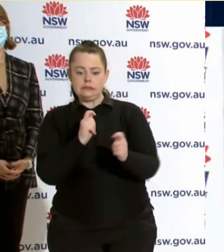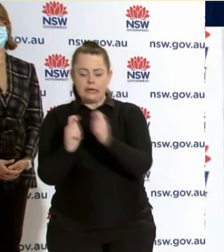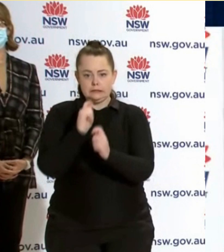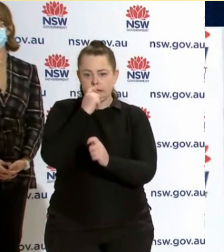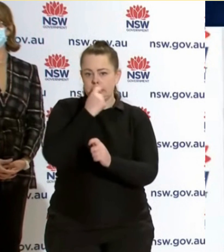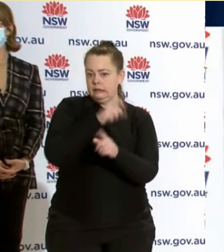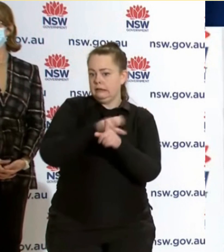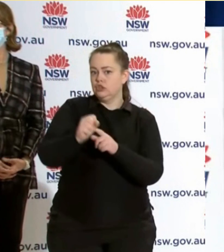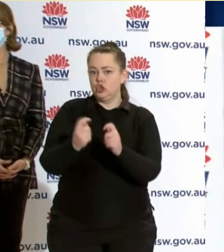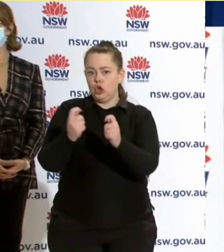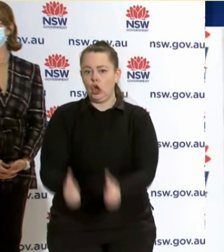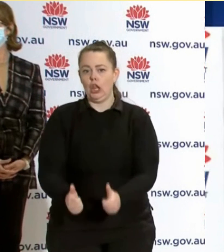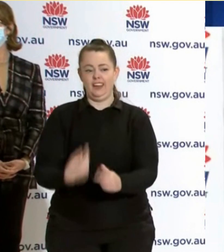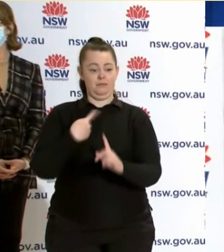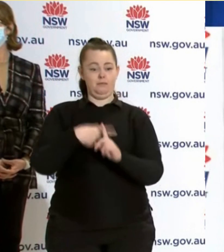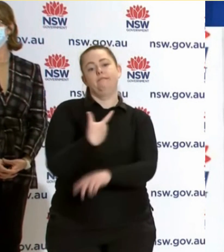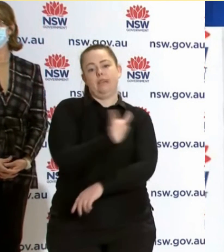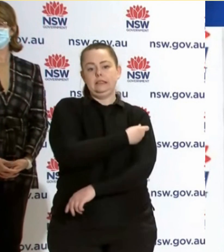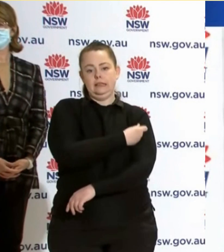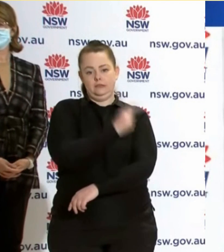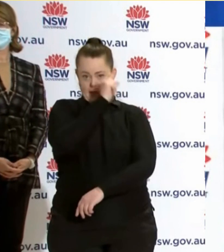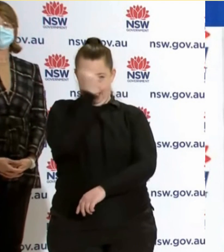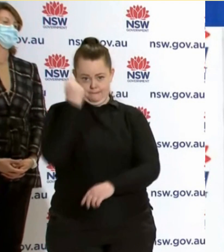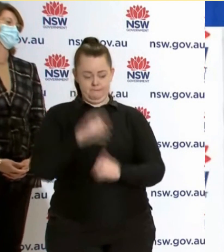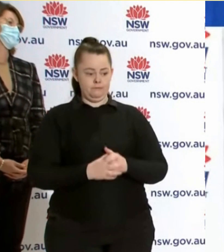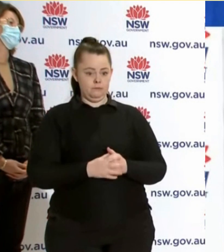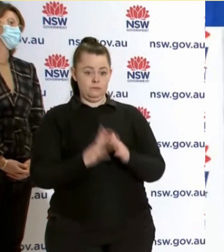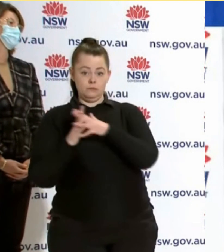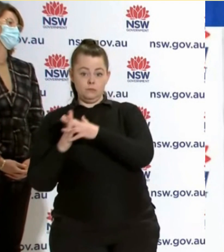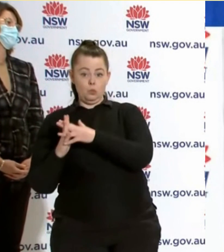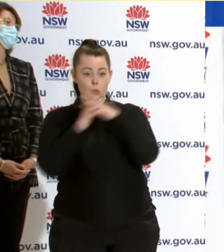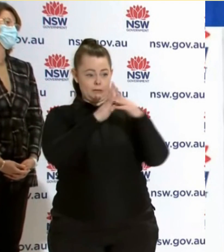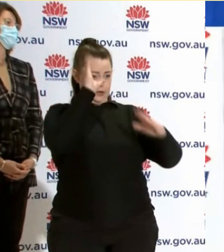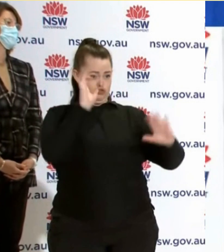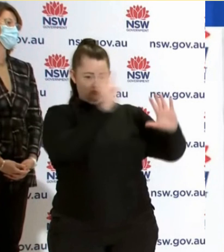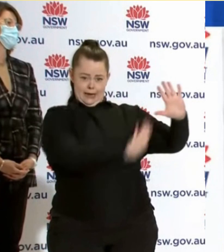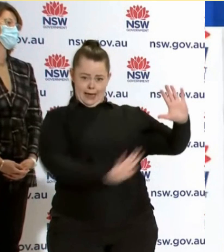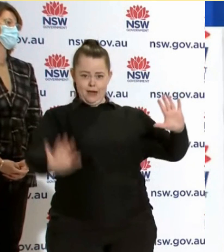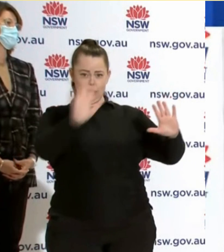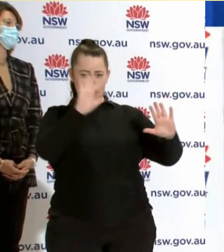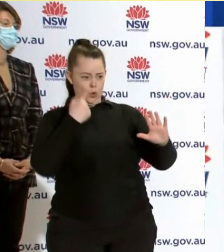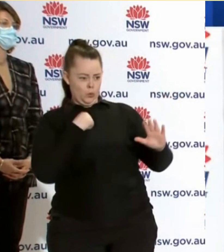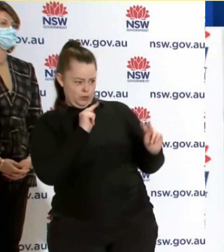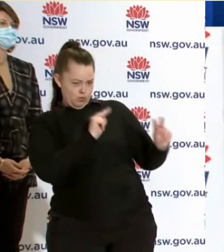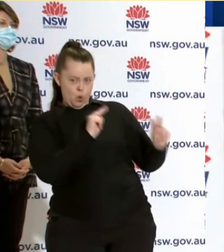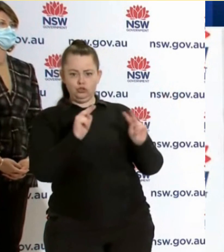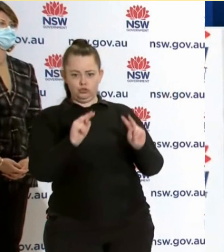to pose a great risk to the regions, it's something that I'll take back to Crisis Cabinet, but at this stage we can manage it within the